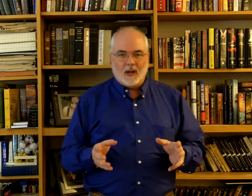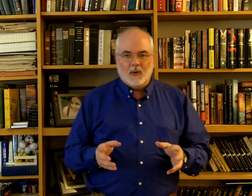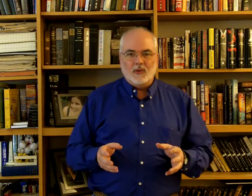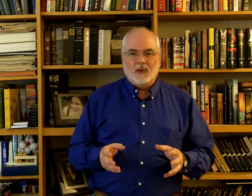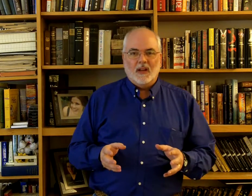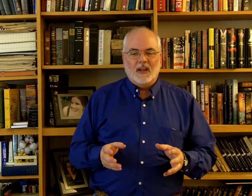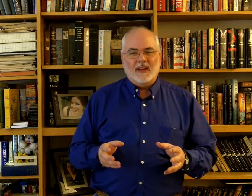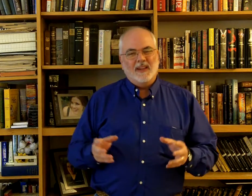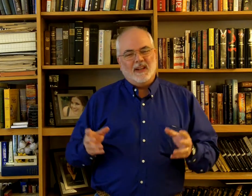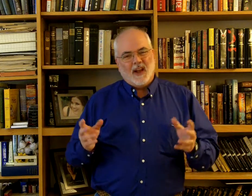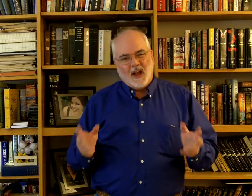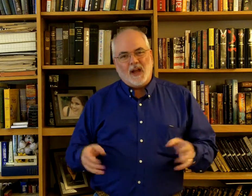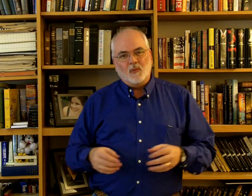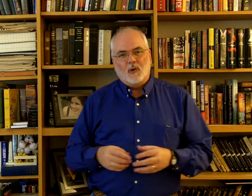language is an odd word.